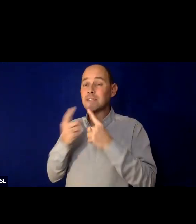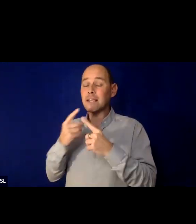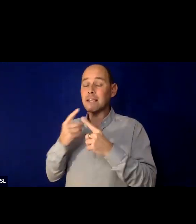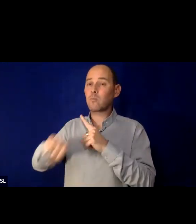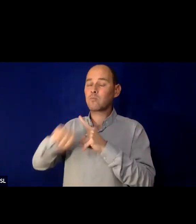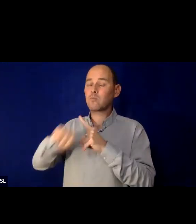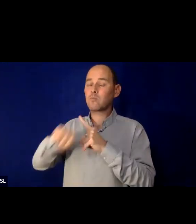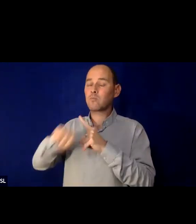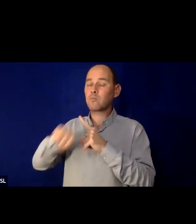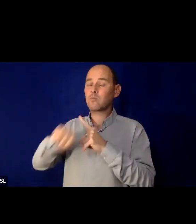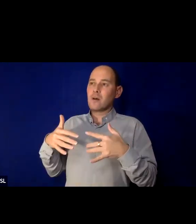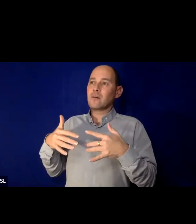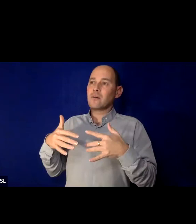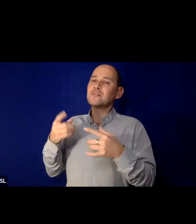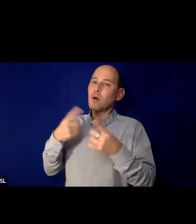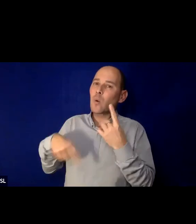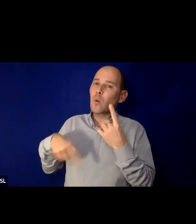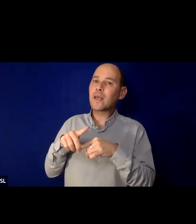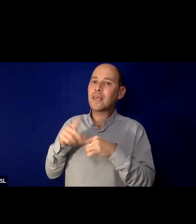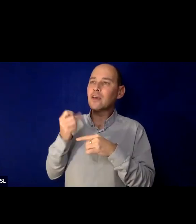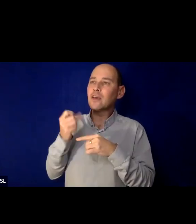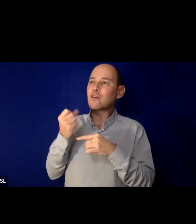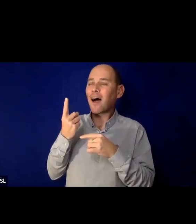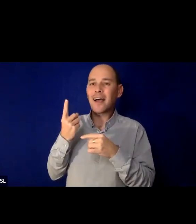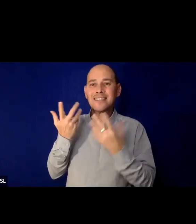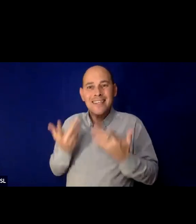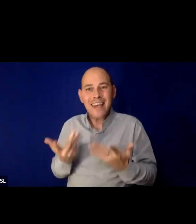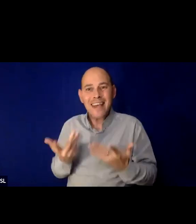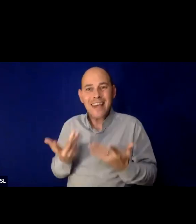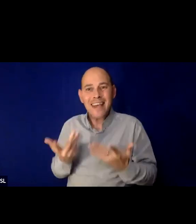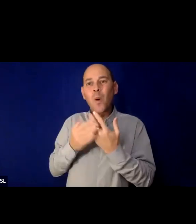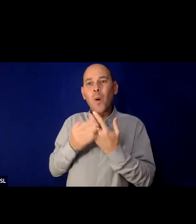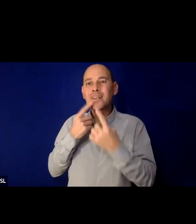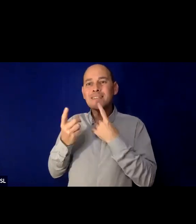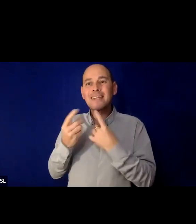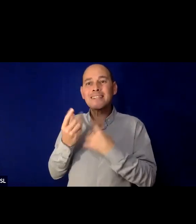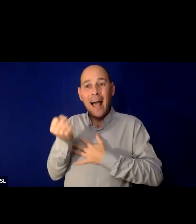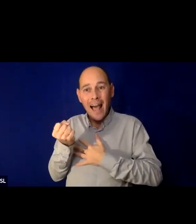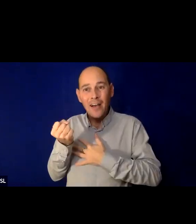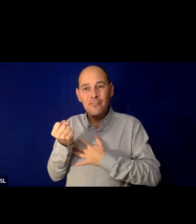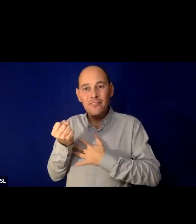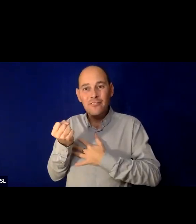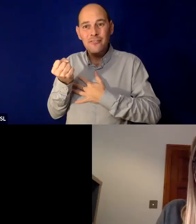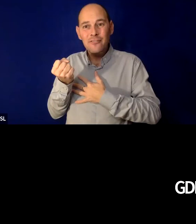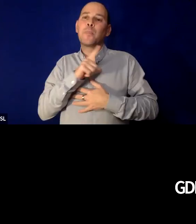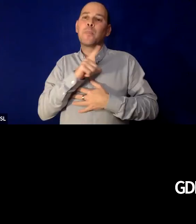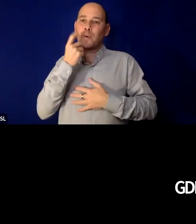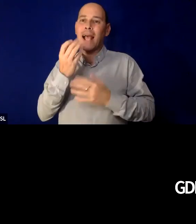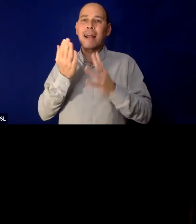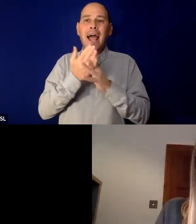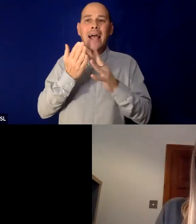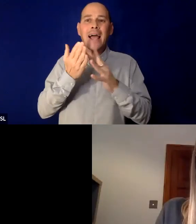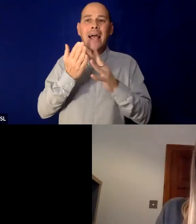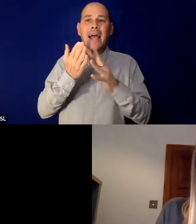itself. And so we find ourselves in a slightly better place on access to assistive technology as a result of this piece of work. So thank you,